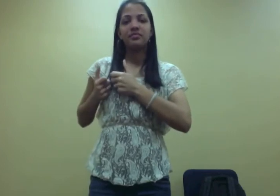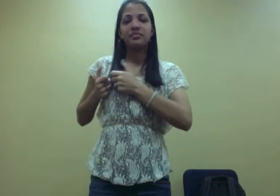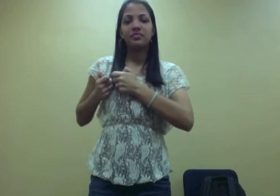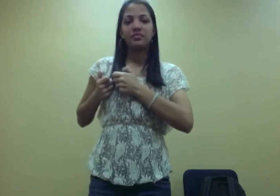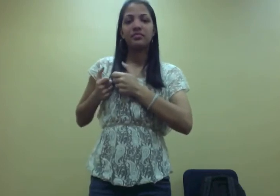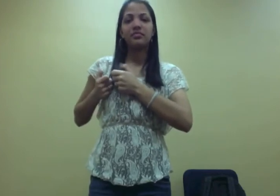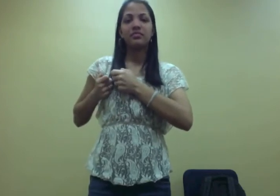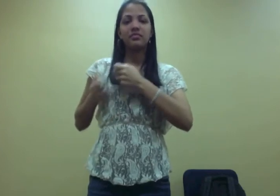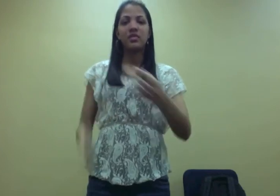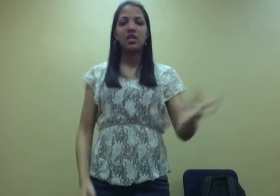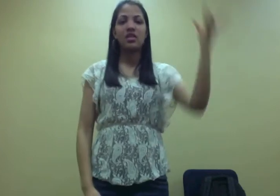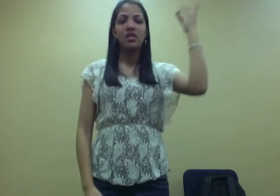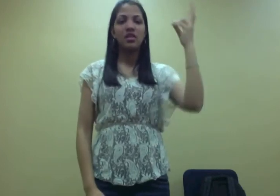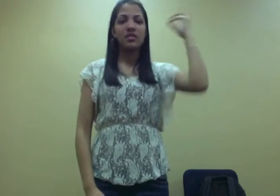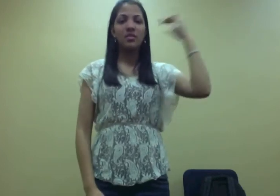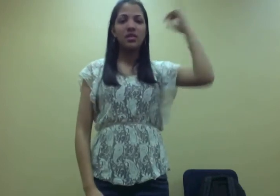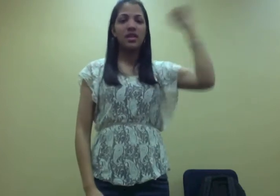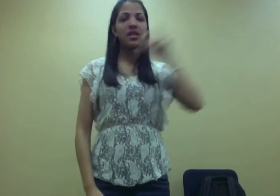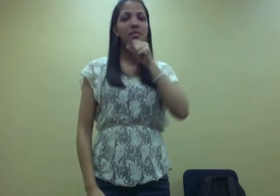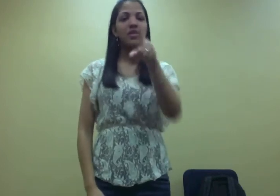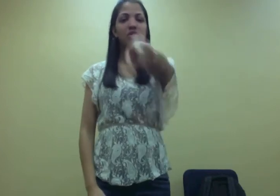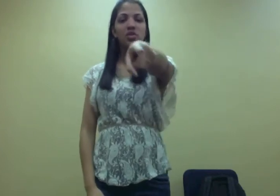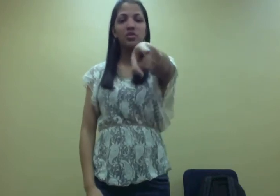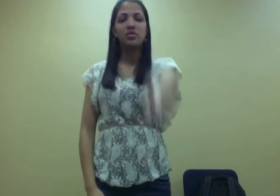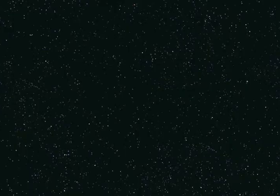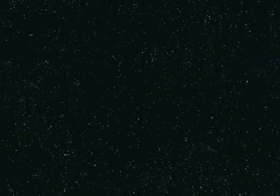dear, the 7 things I hate about you.